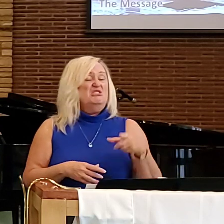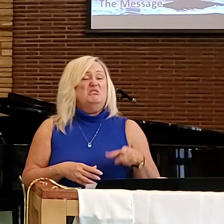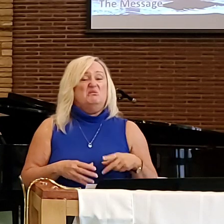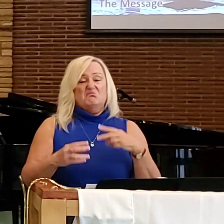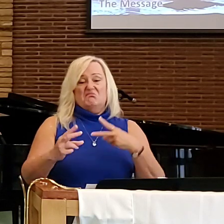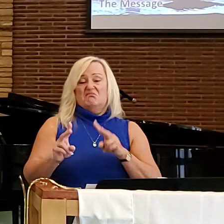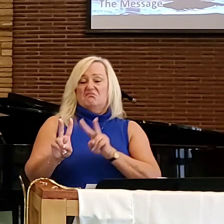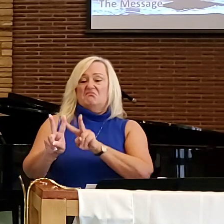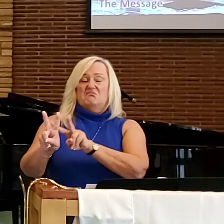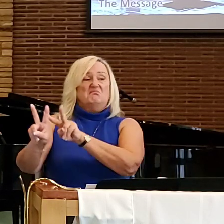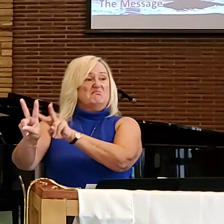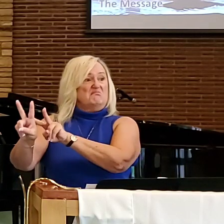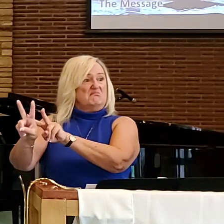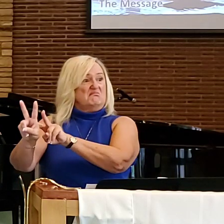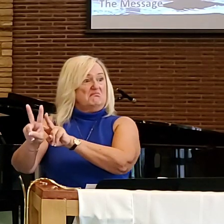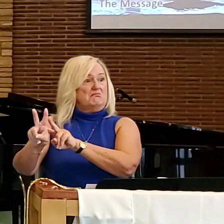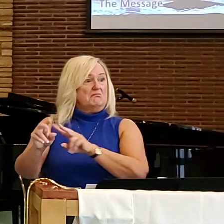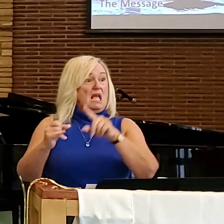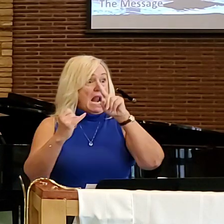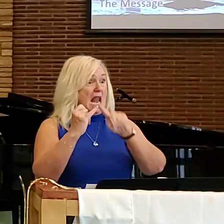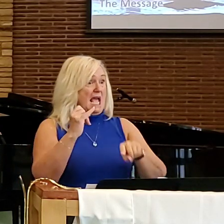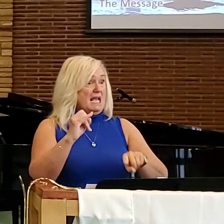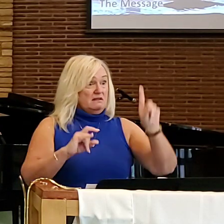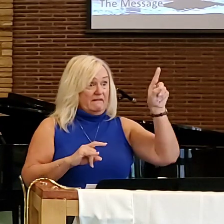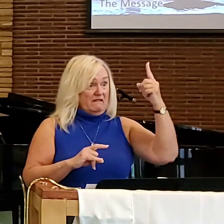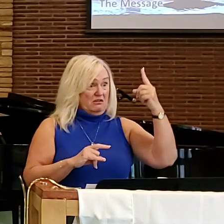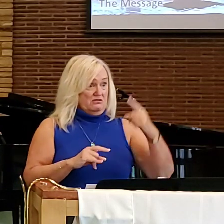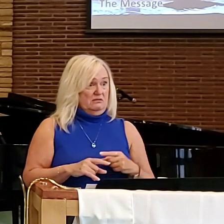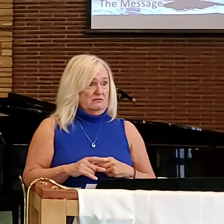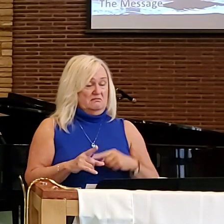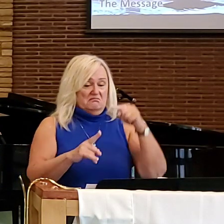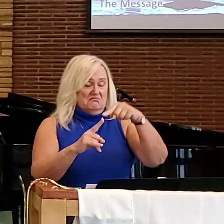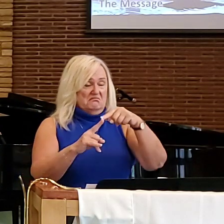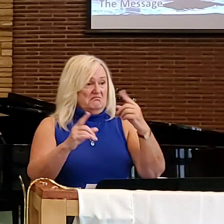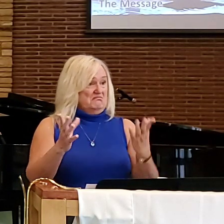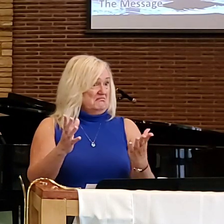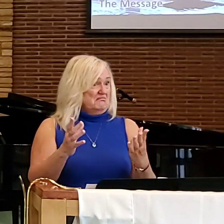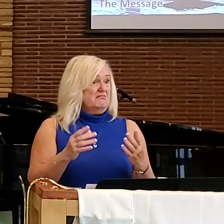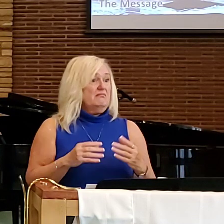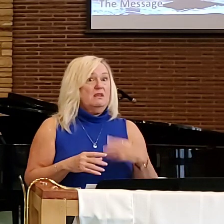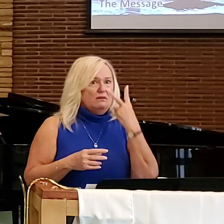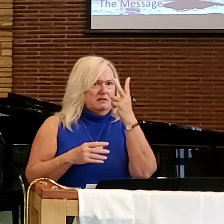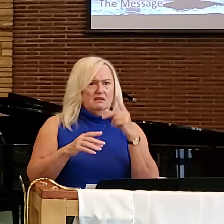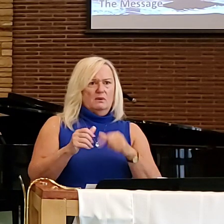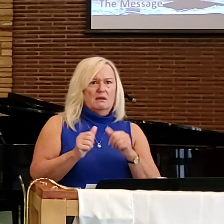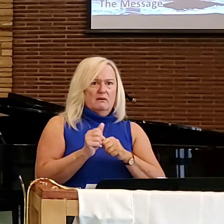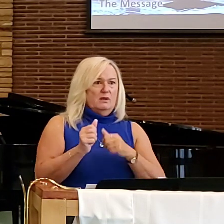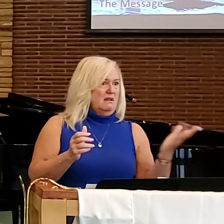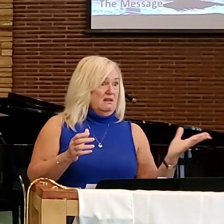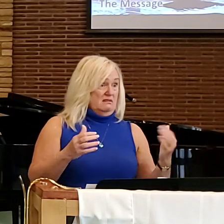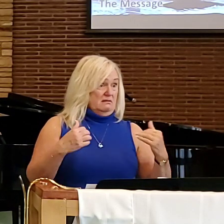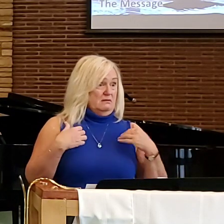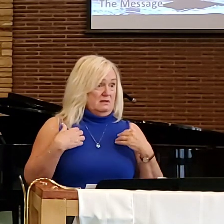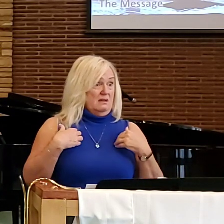line up last first. So you see what everyone else is going to